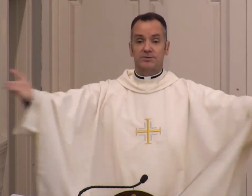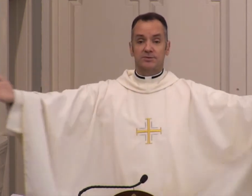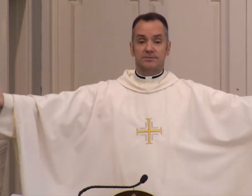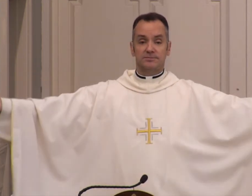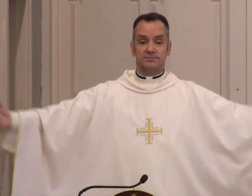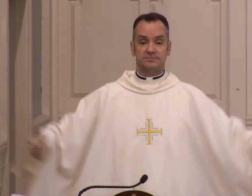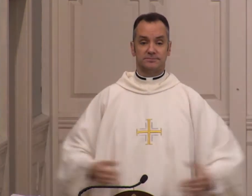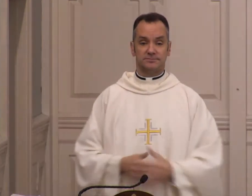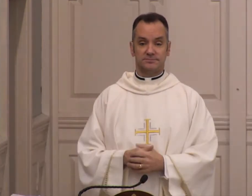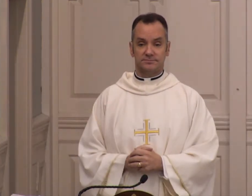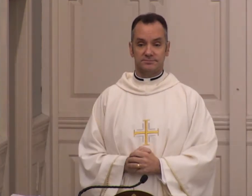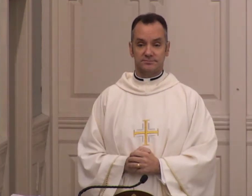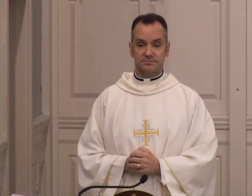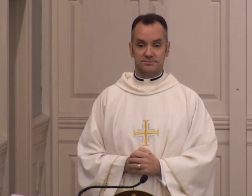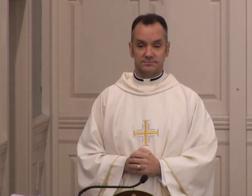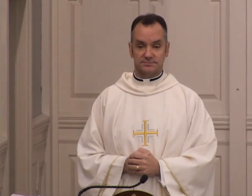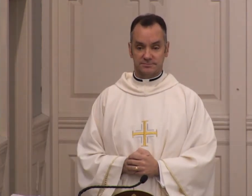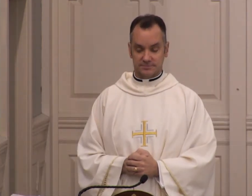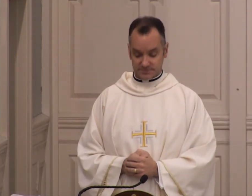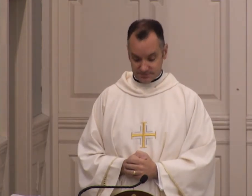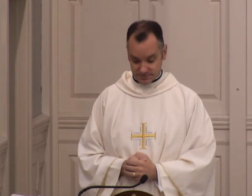The Lord be with you.